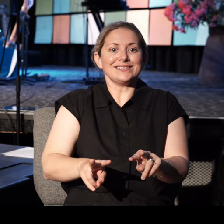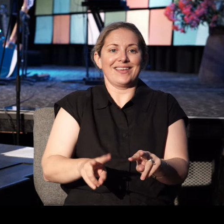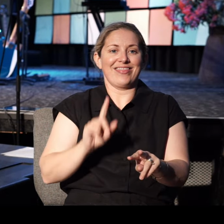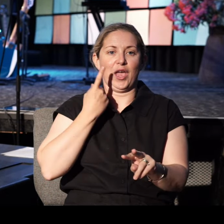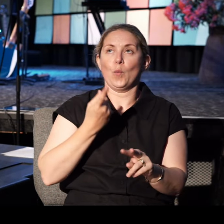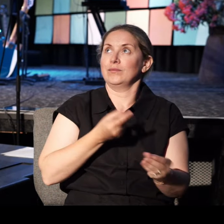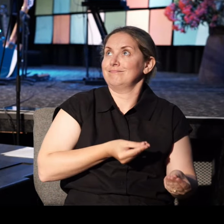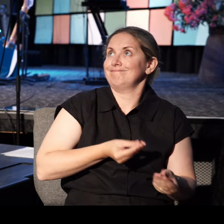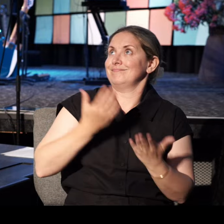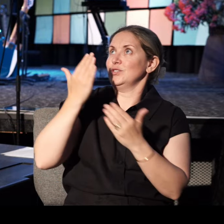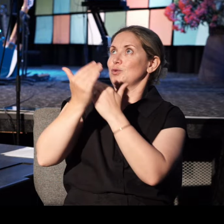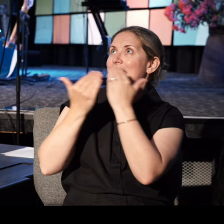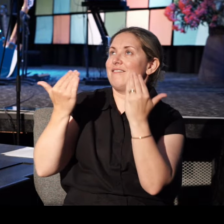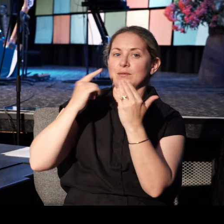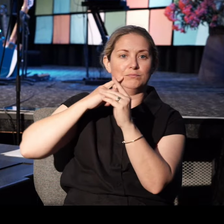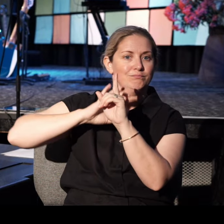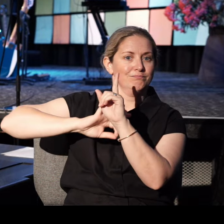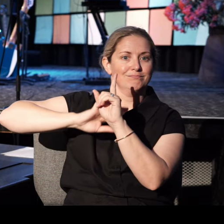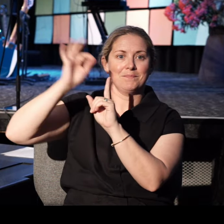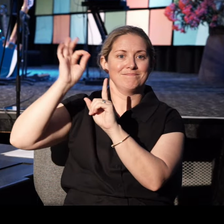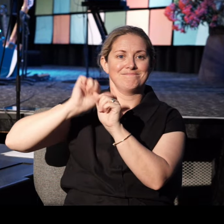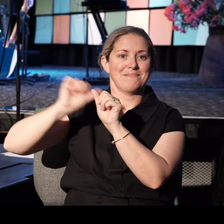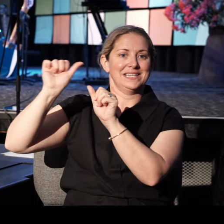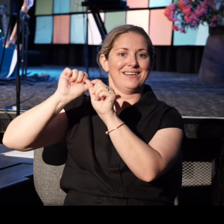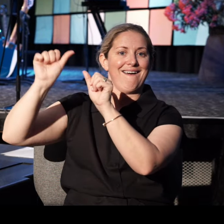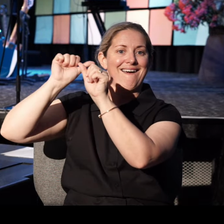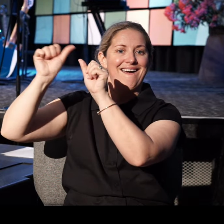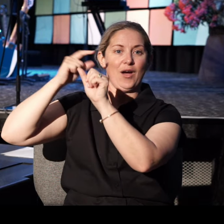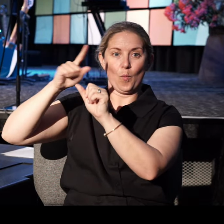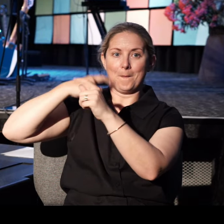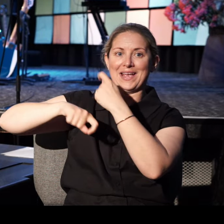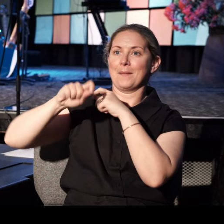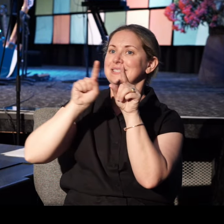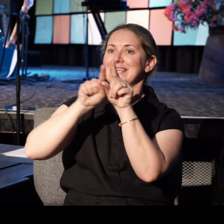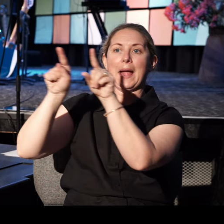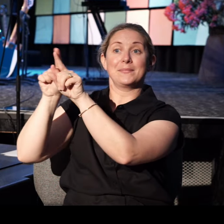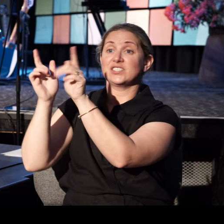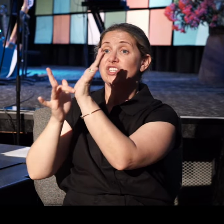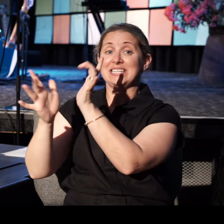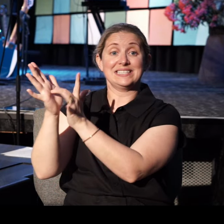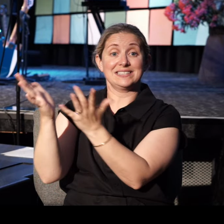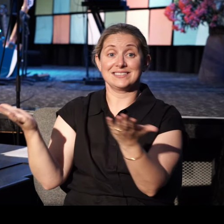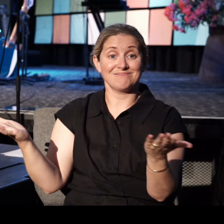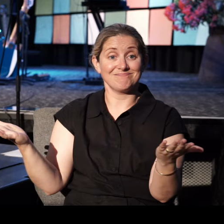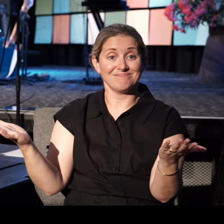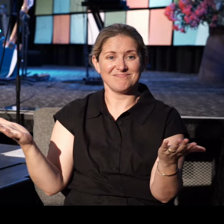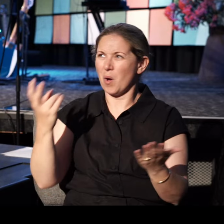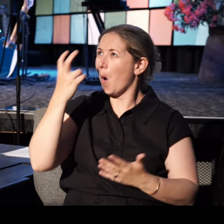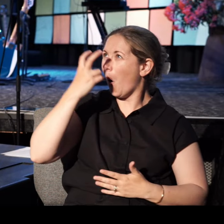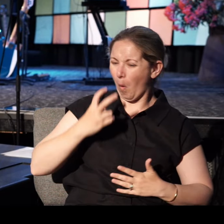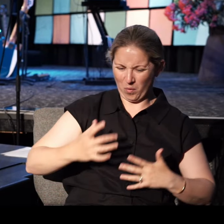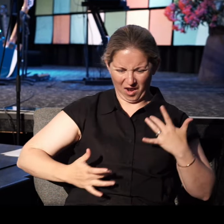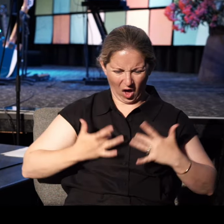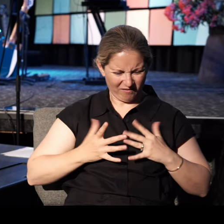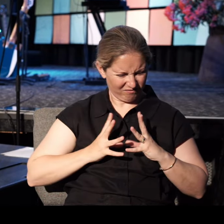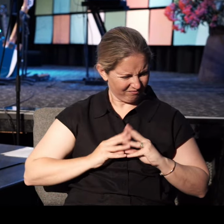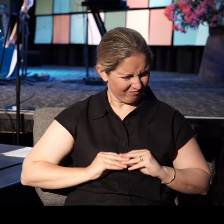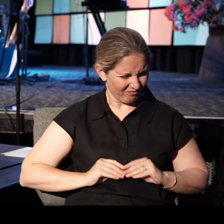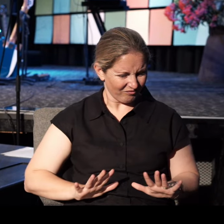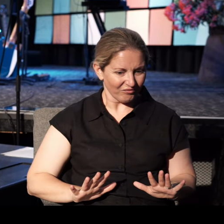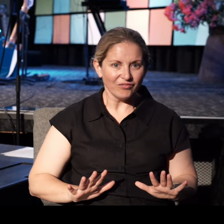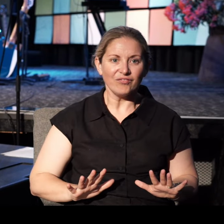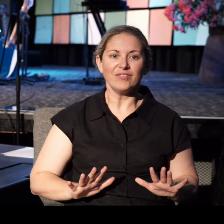2, when Christ appears, we shall be like him. All the old will fall away, and what will remain